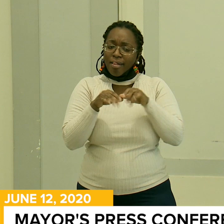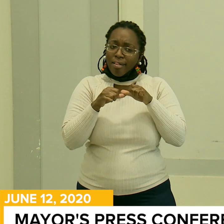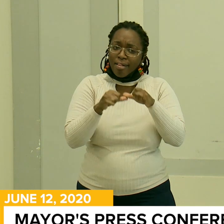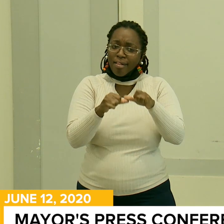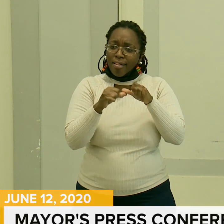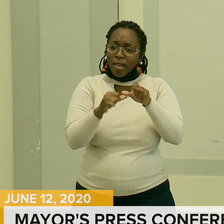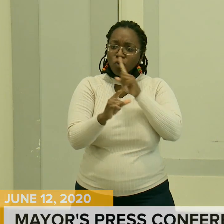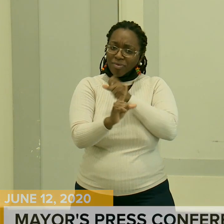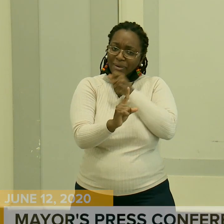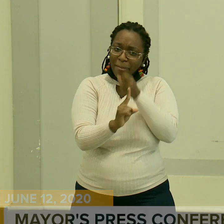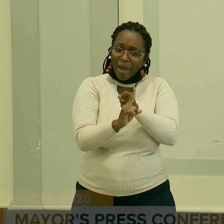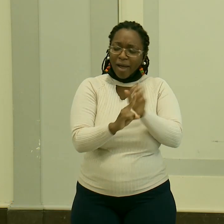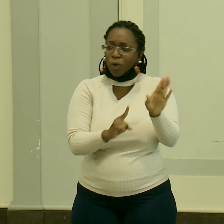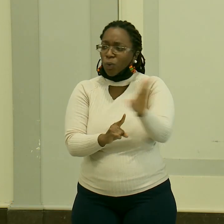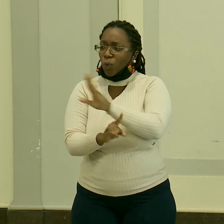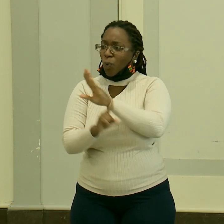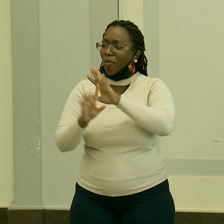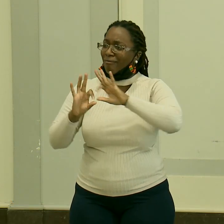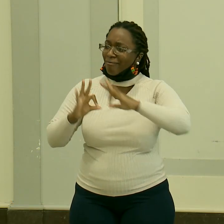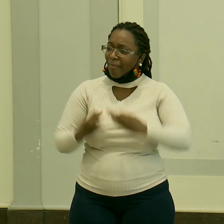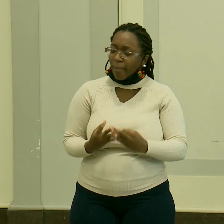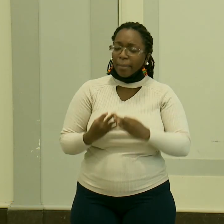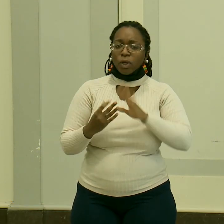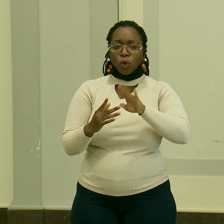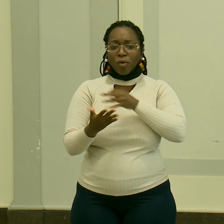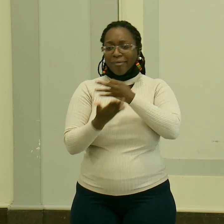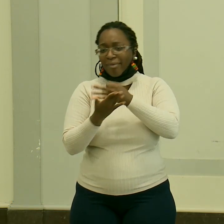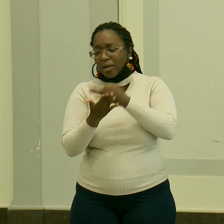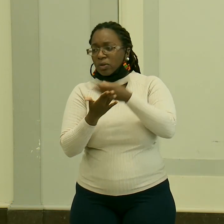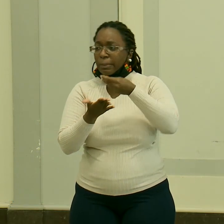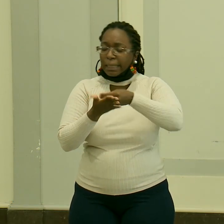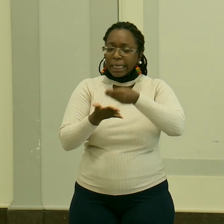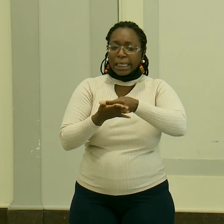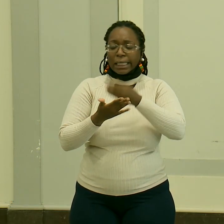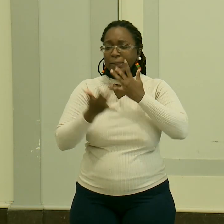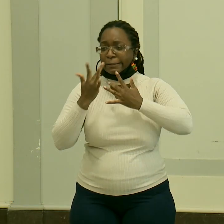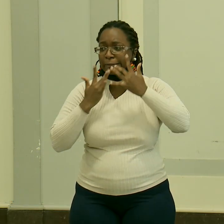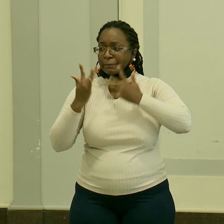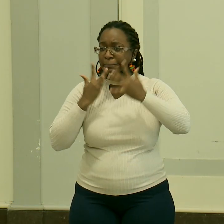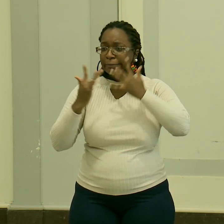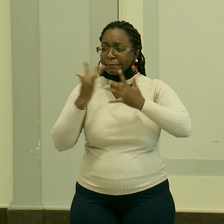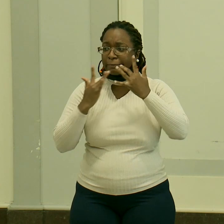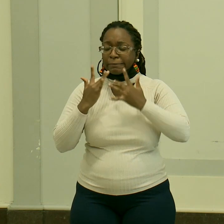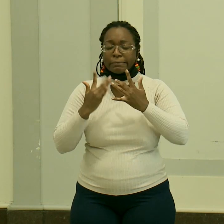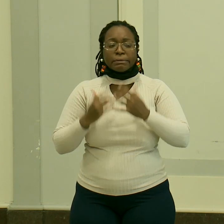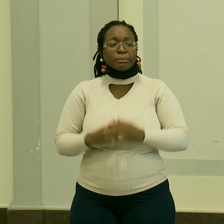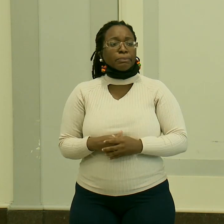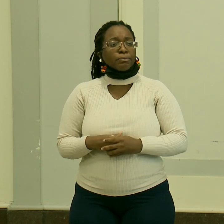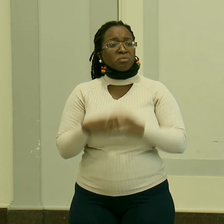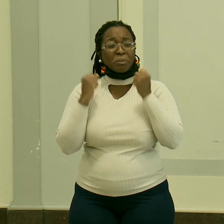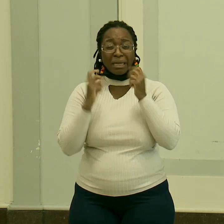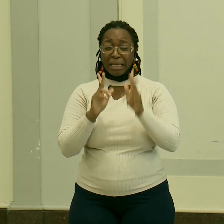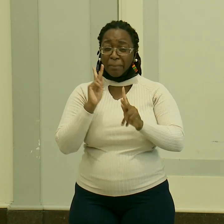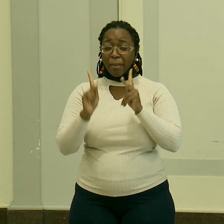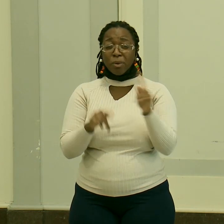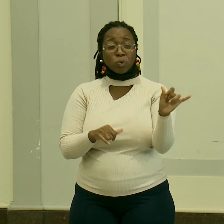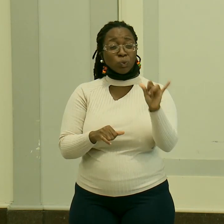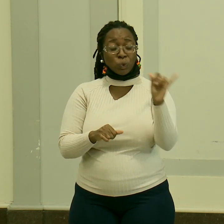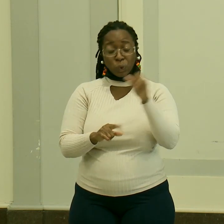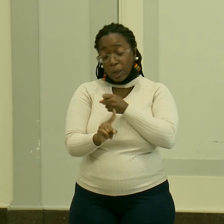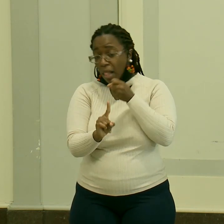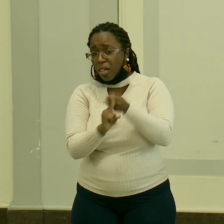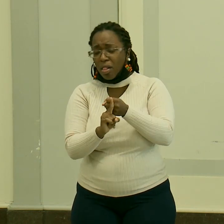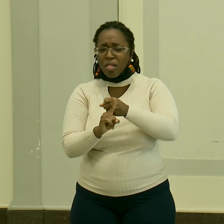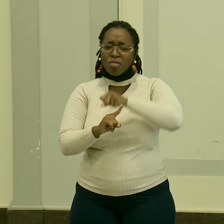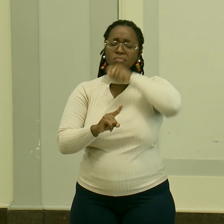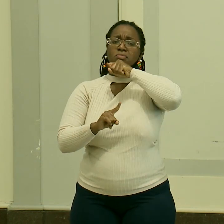impacts on you and your family's financial well-being. In addition to the financial challenges that so many are facing, I know many are also